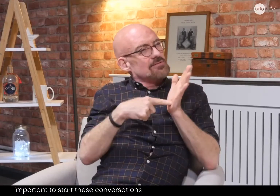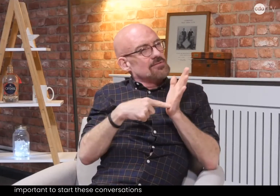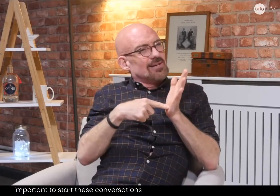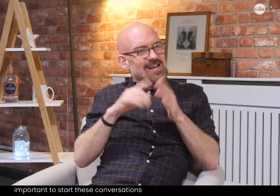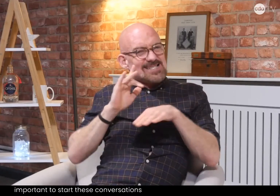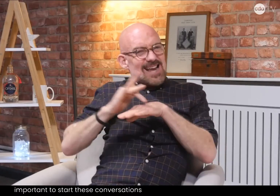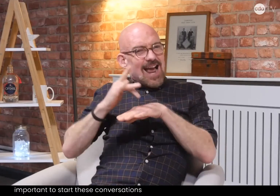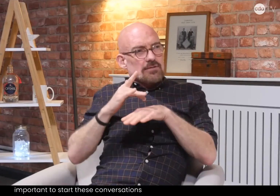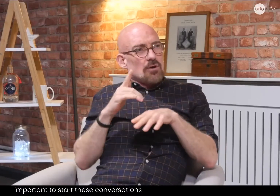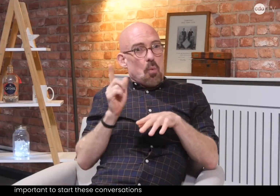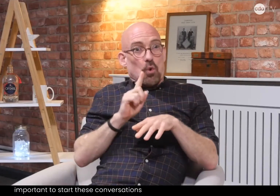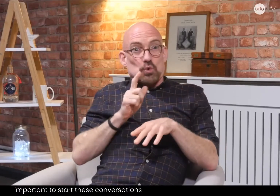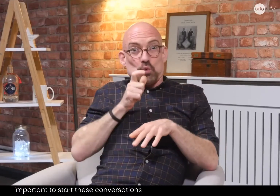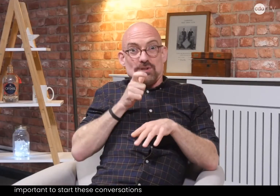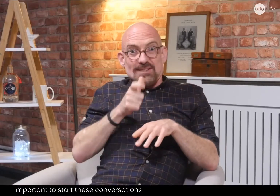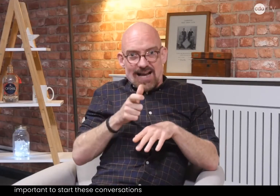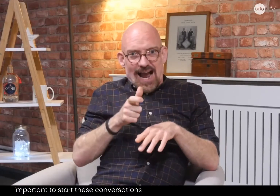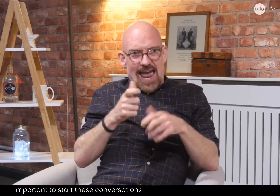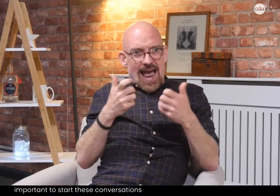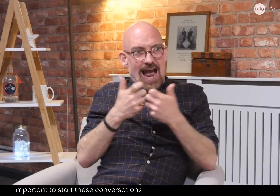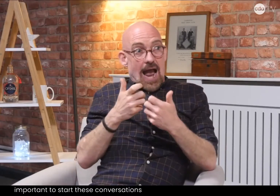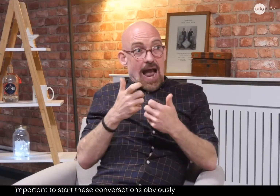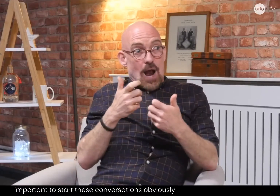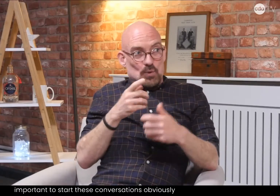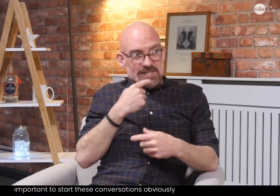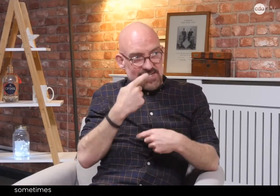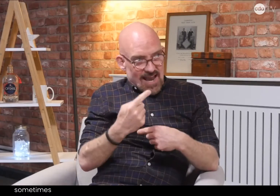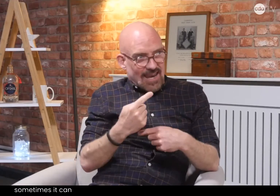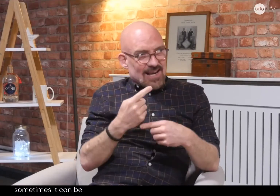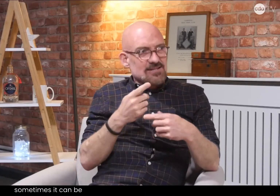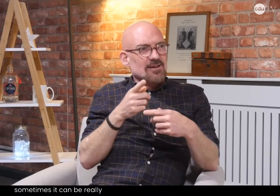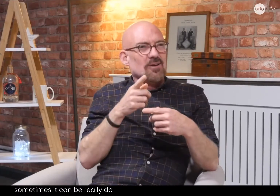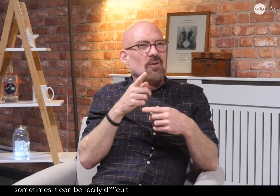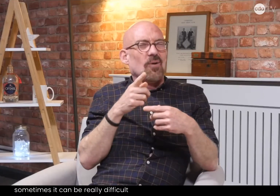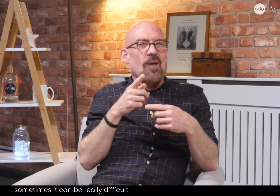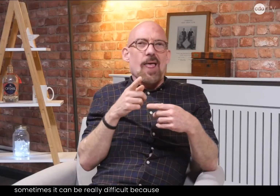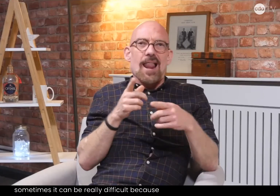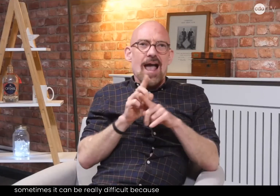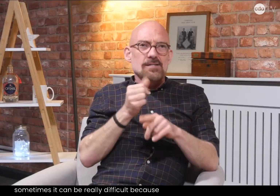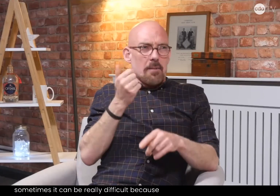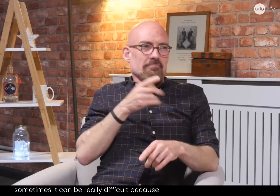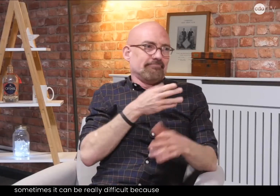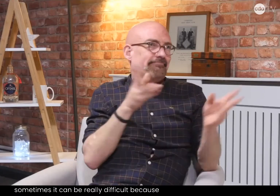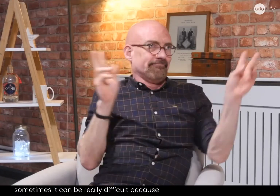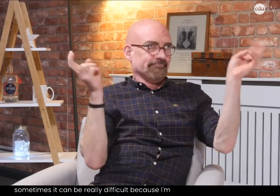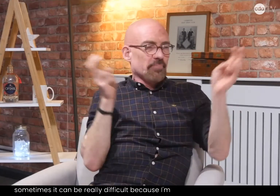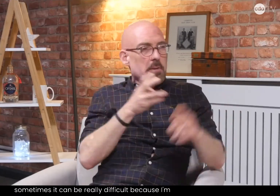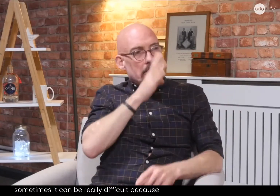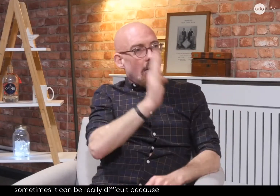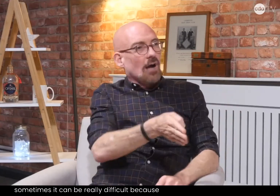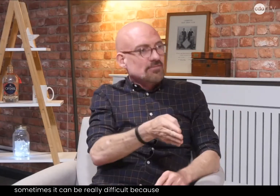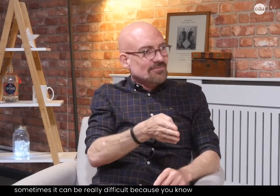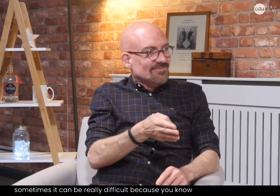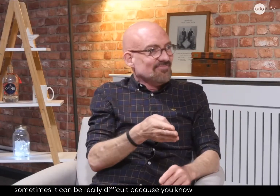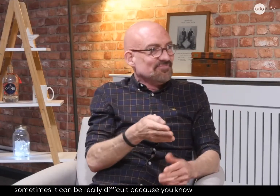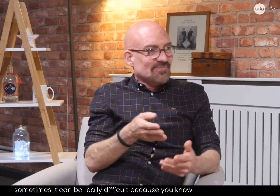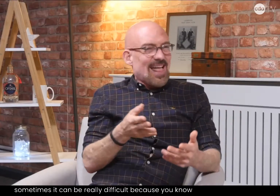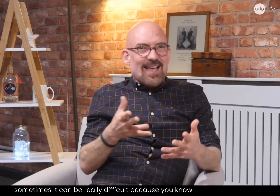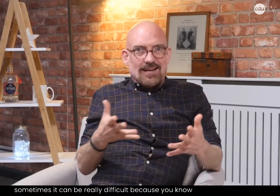So obviously sometimes it can be really difficult because you know, to sort of stand up and say things like that, just to be